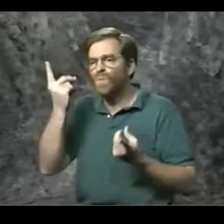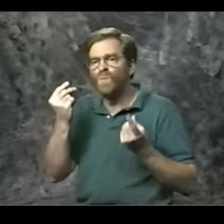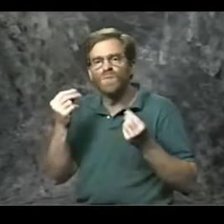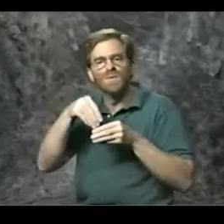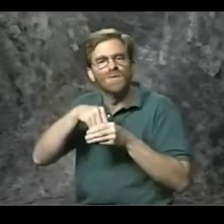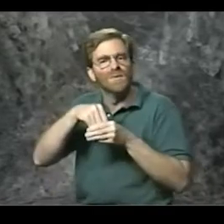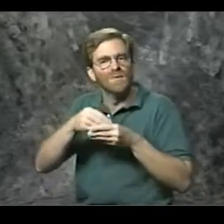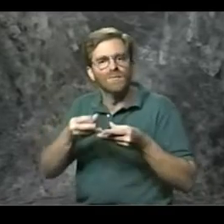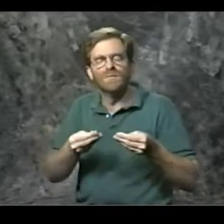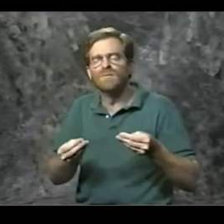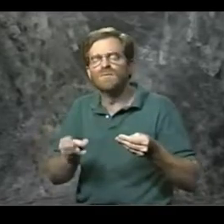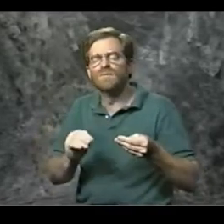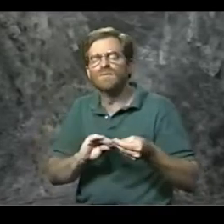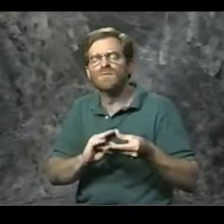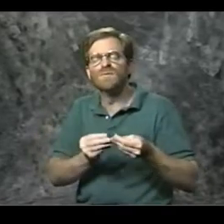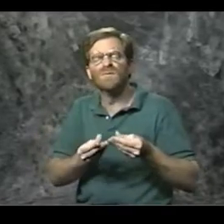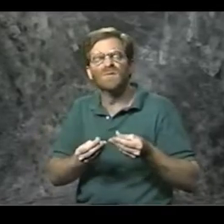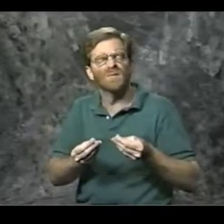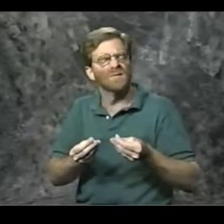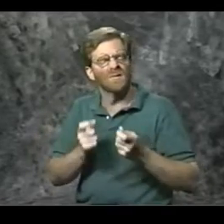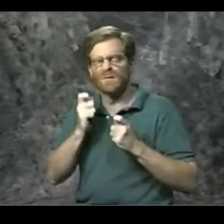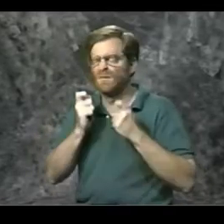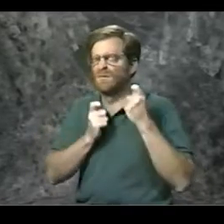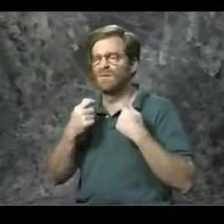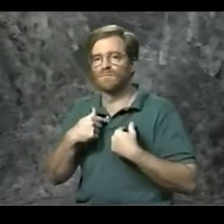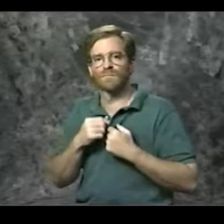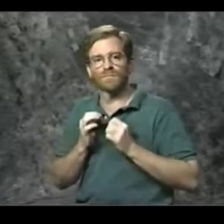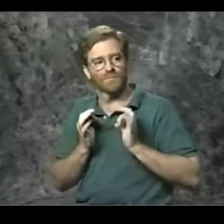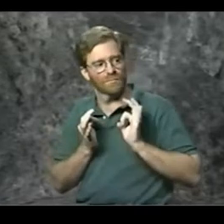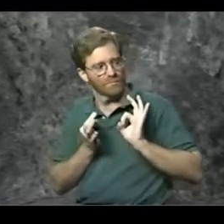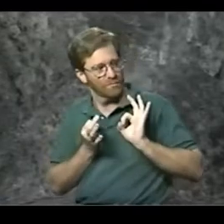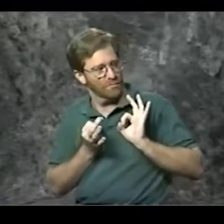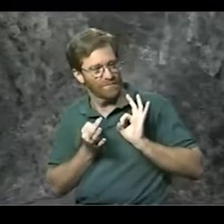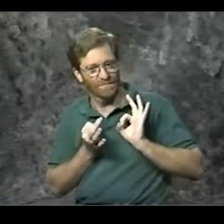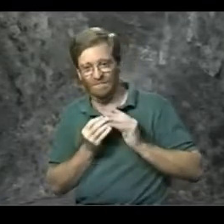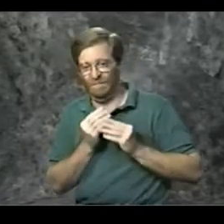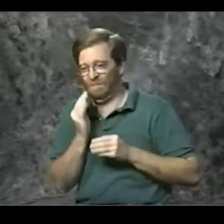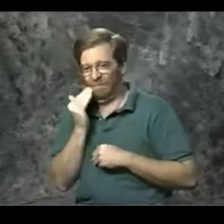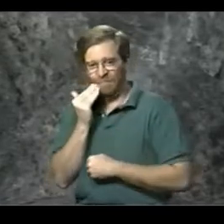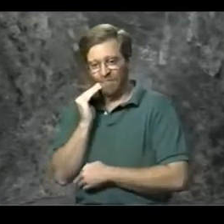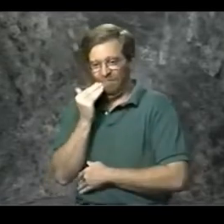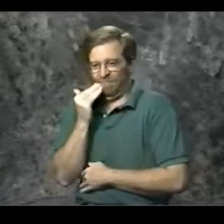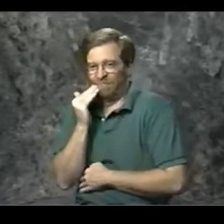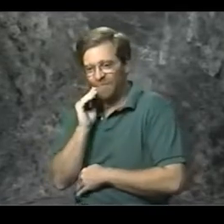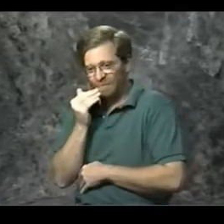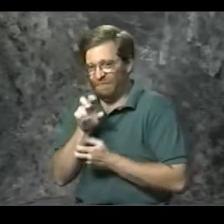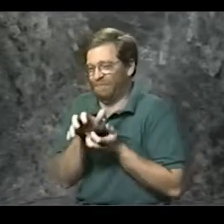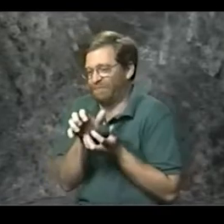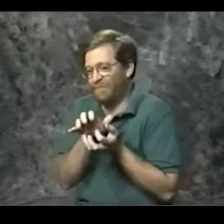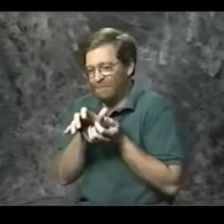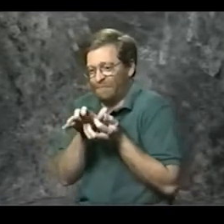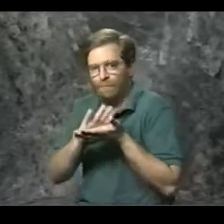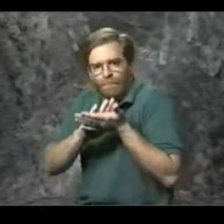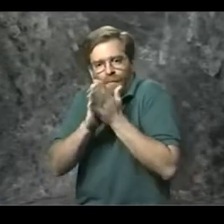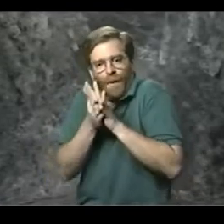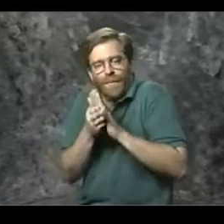And it was passed down to the blind guy who was feeling around the bag to figure out what was in it. And he was struggling and